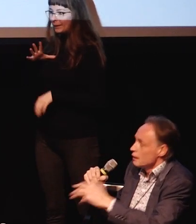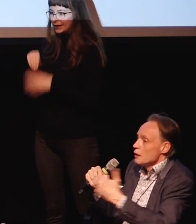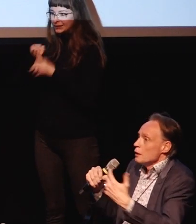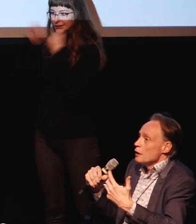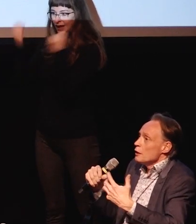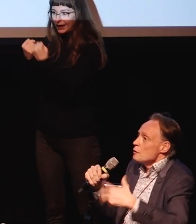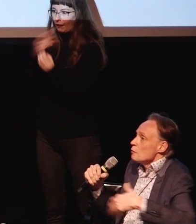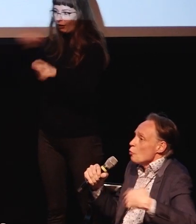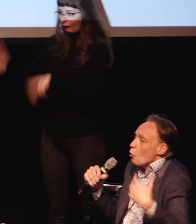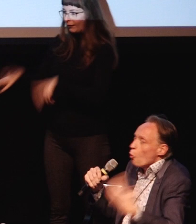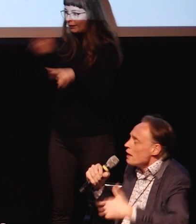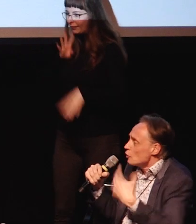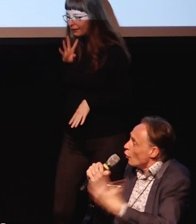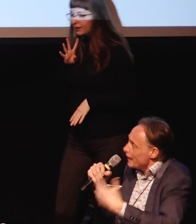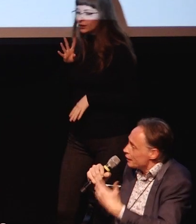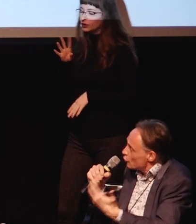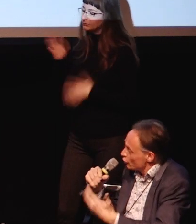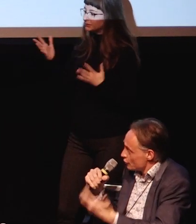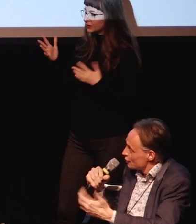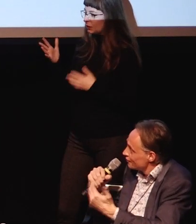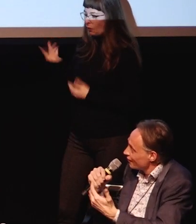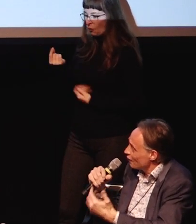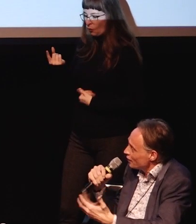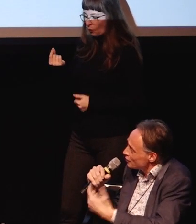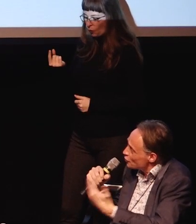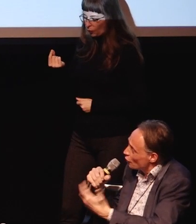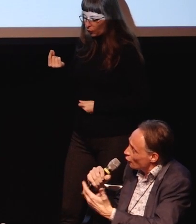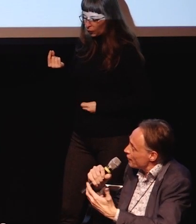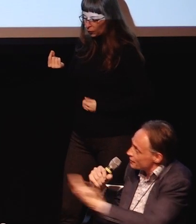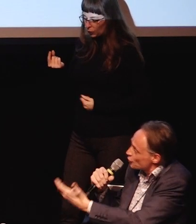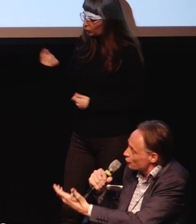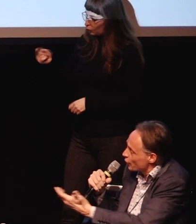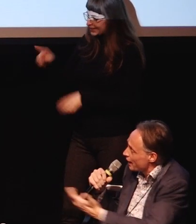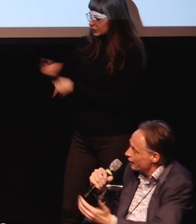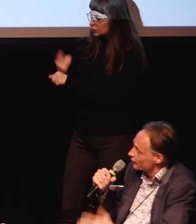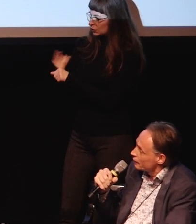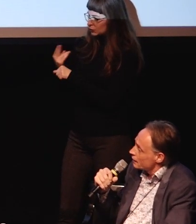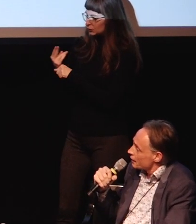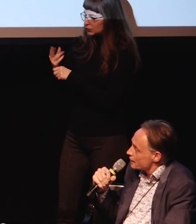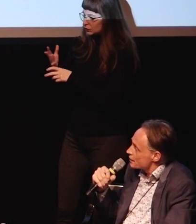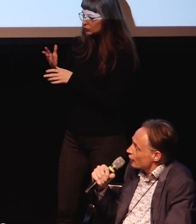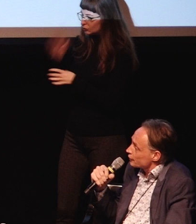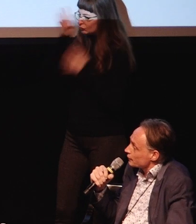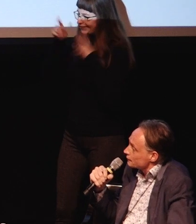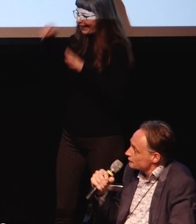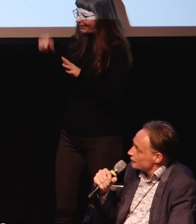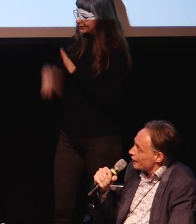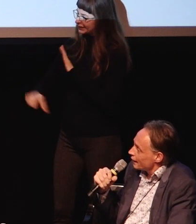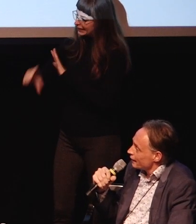right? What clay did you use, right? What did you work with in sort of creating this